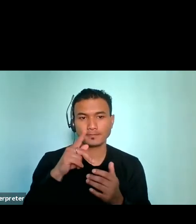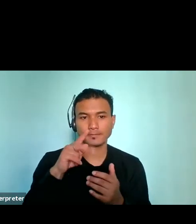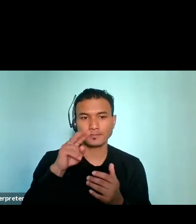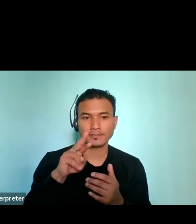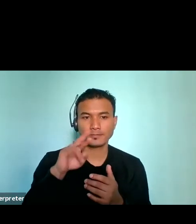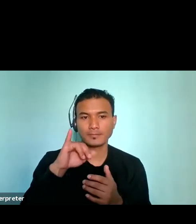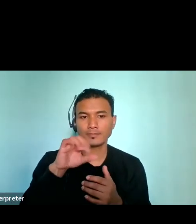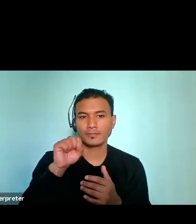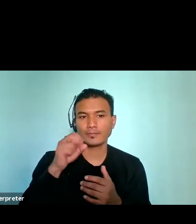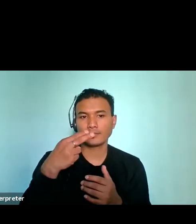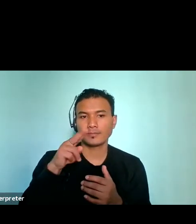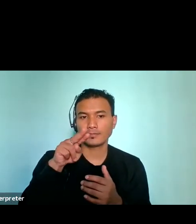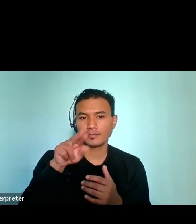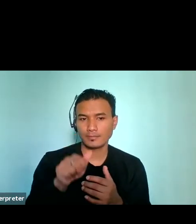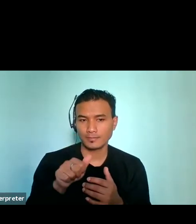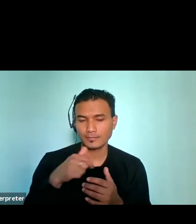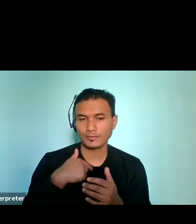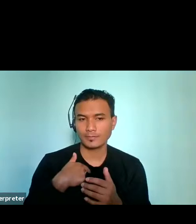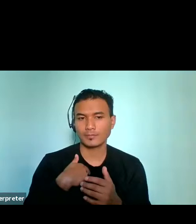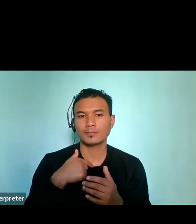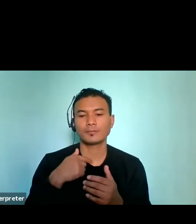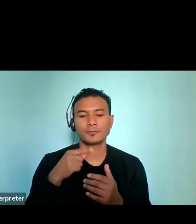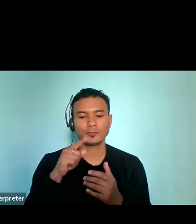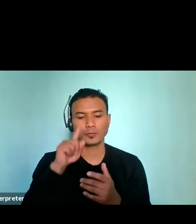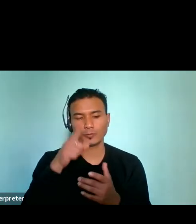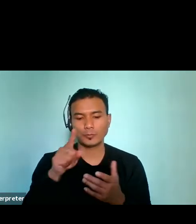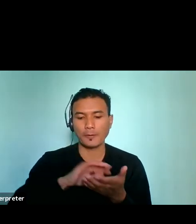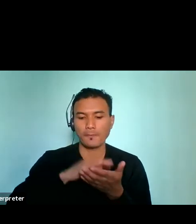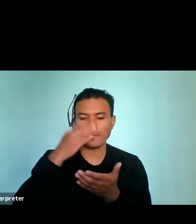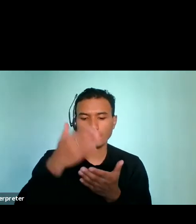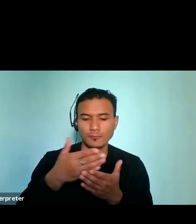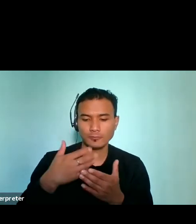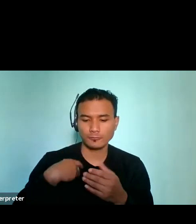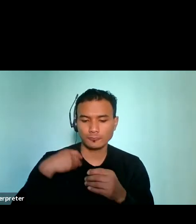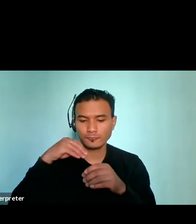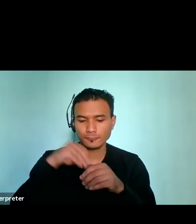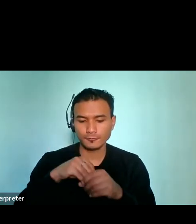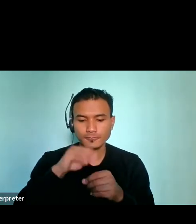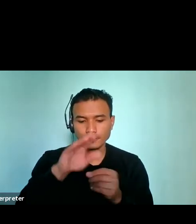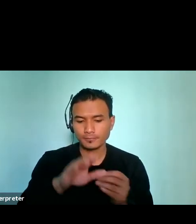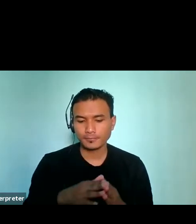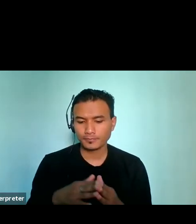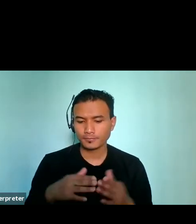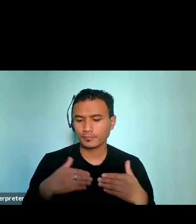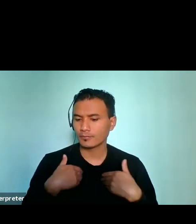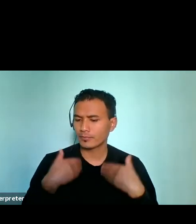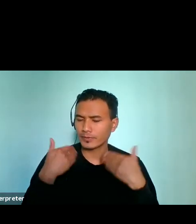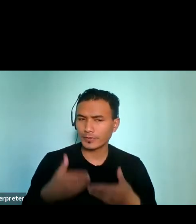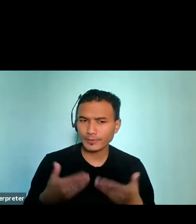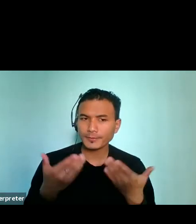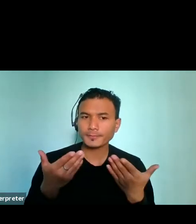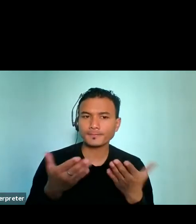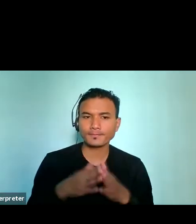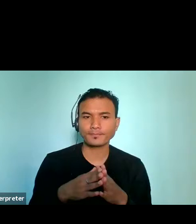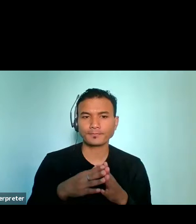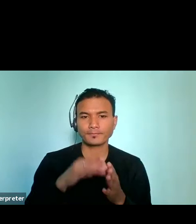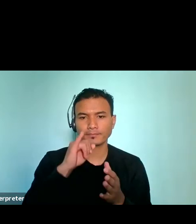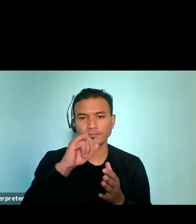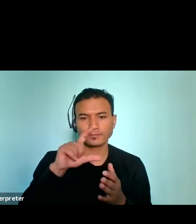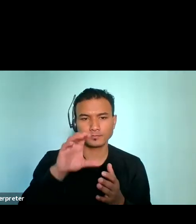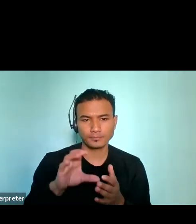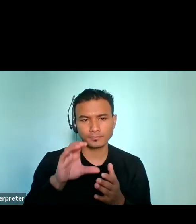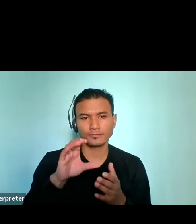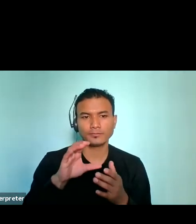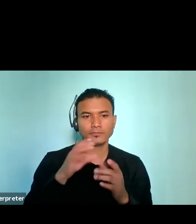at present engaged with Kapeng Foundation. For me, this ILC Future Leader